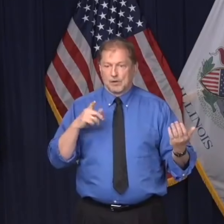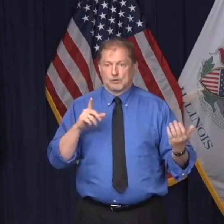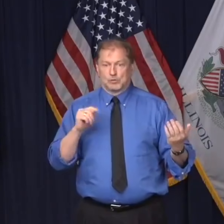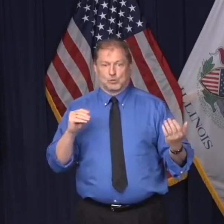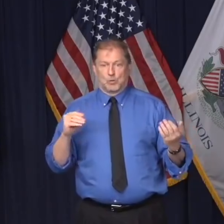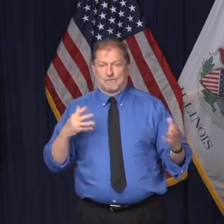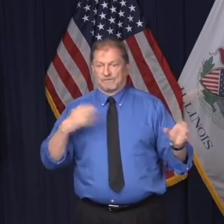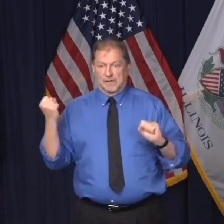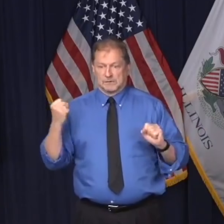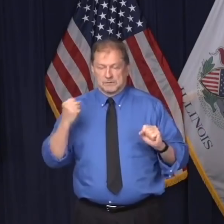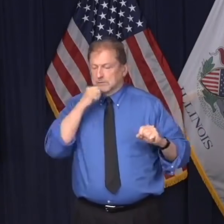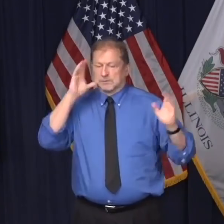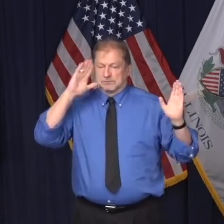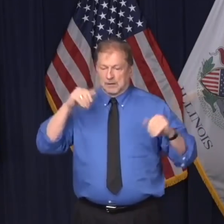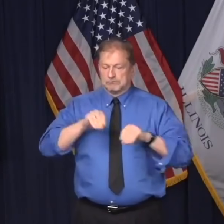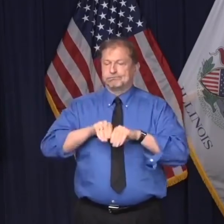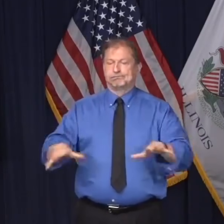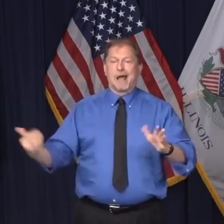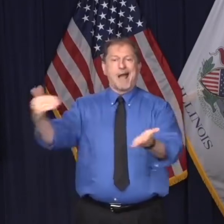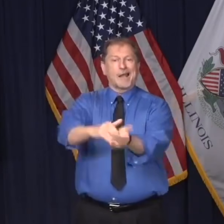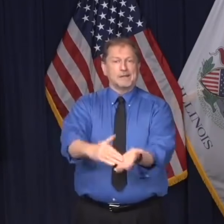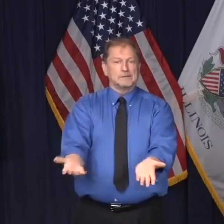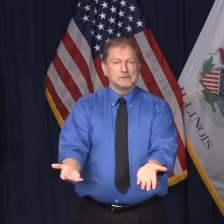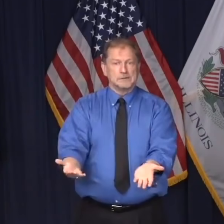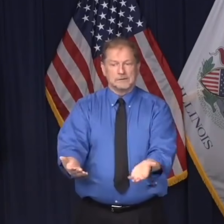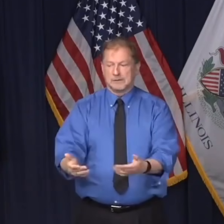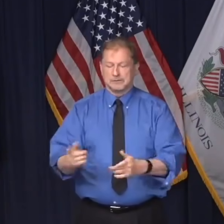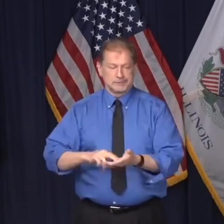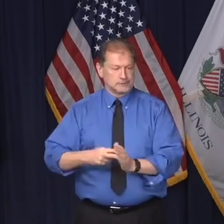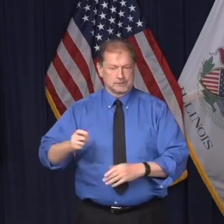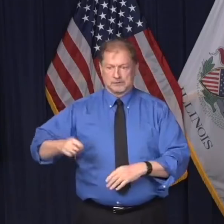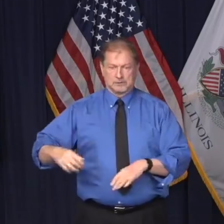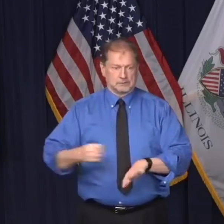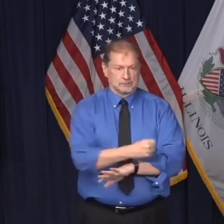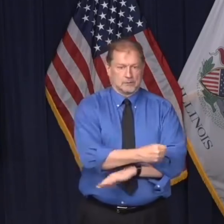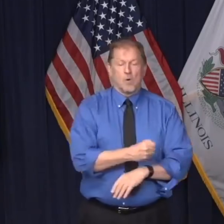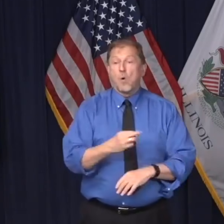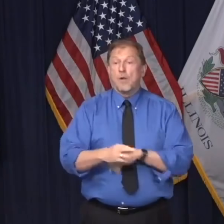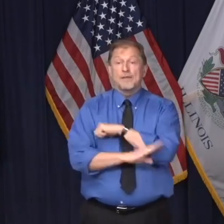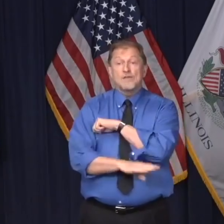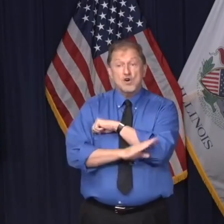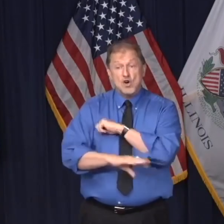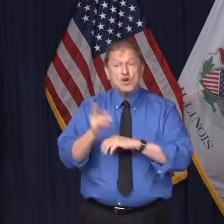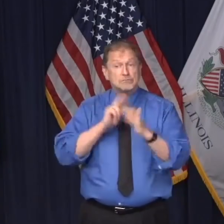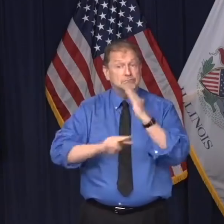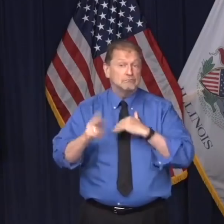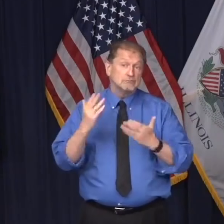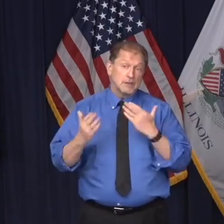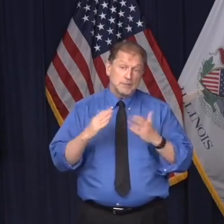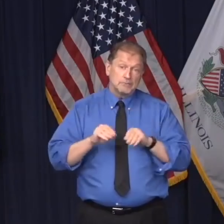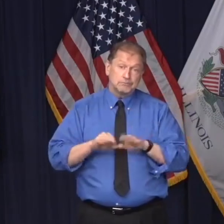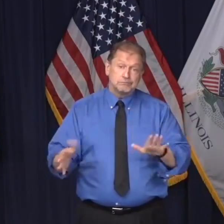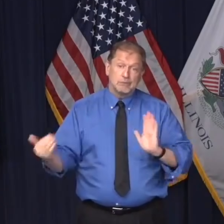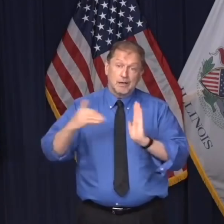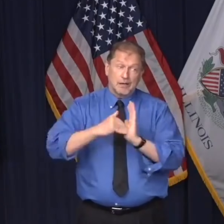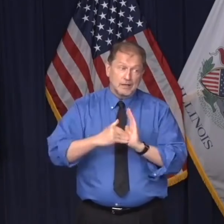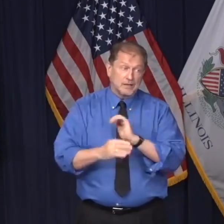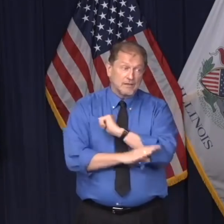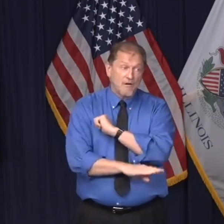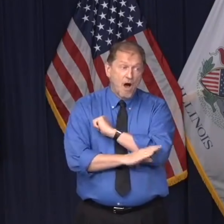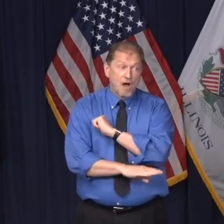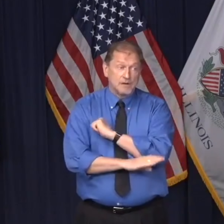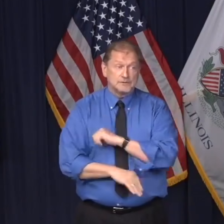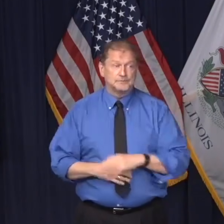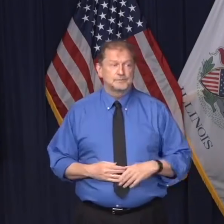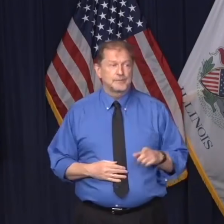fast, or because there's a surge that people expect in the fall. Because there's a potential for that surge, do